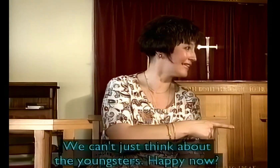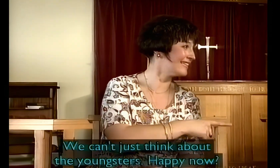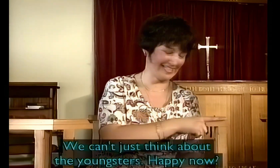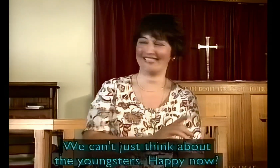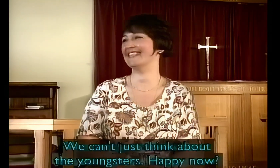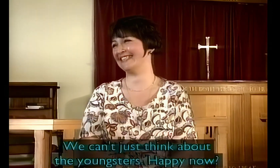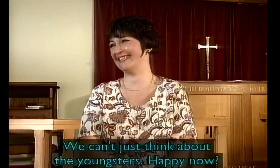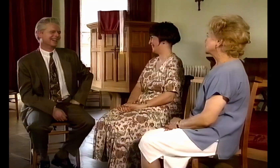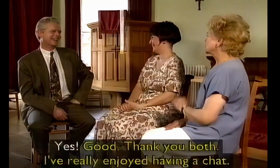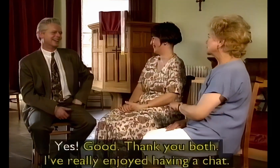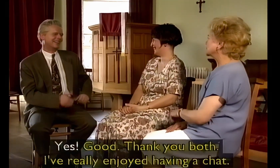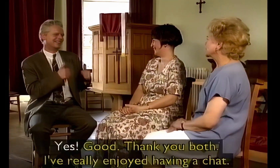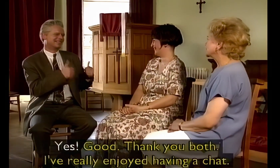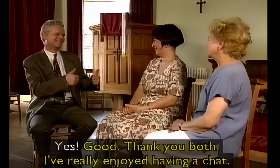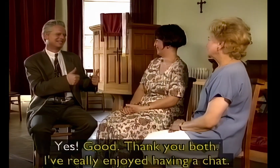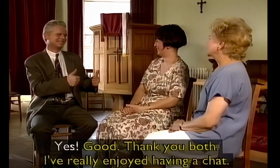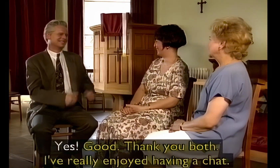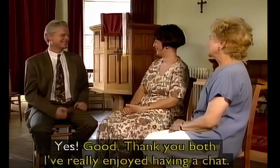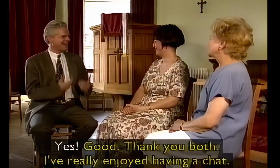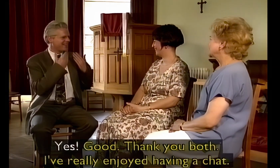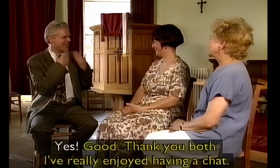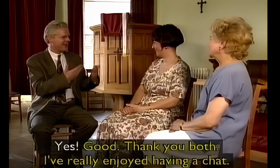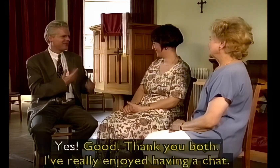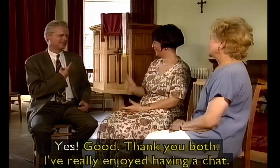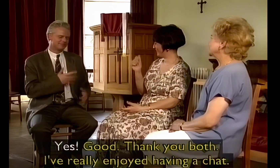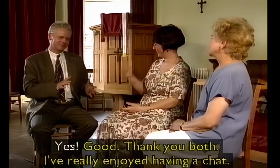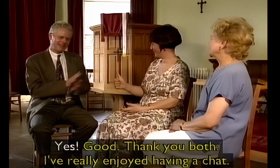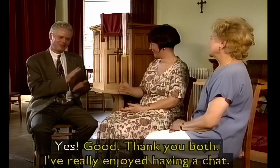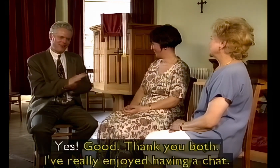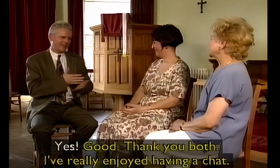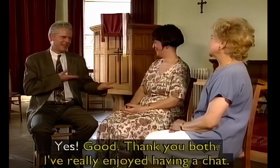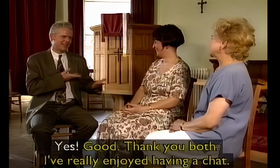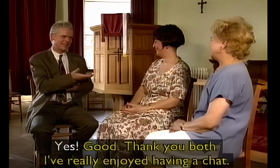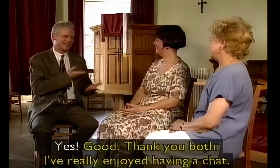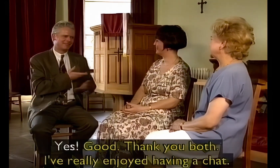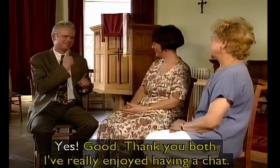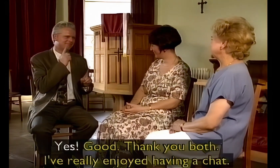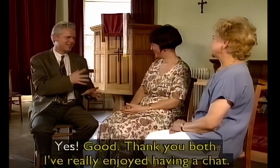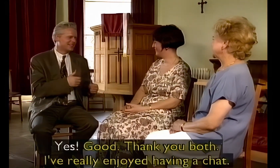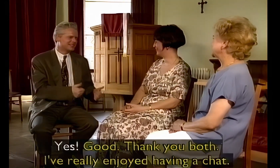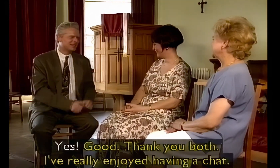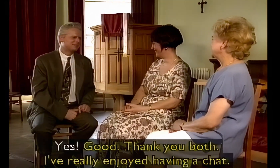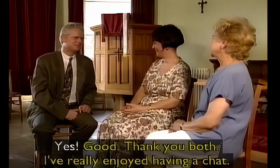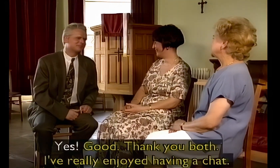now? Yes. Good. Well, thank you both. I've really enjoyed having our chat. It's been marvellous.